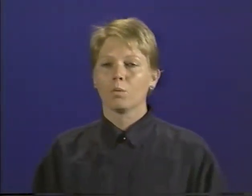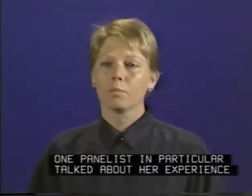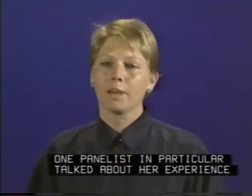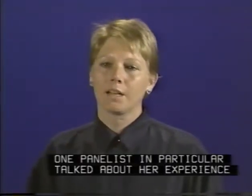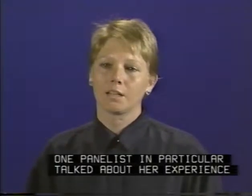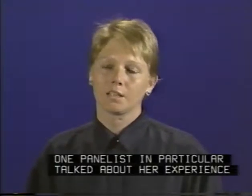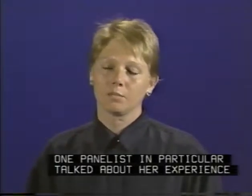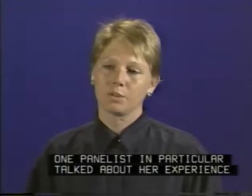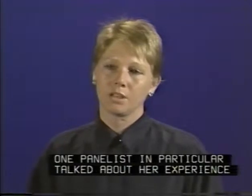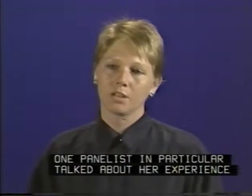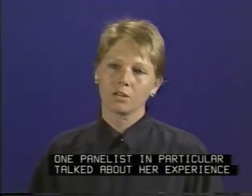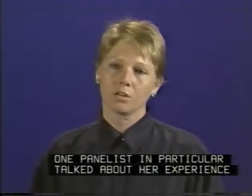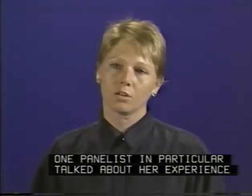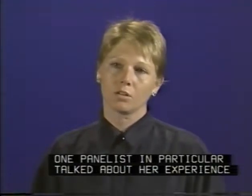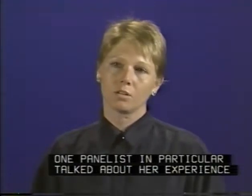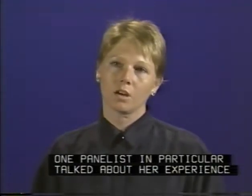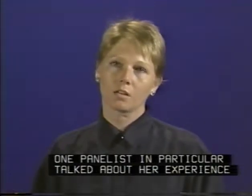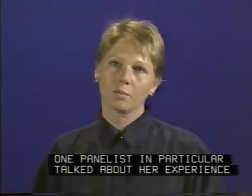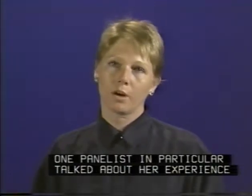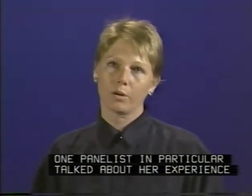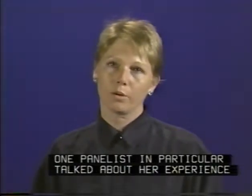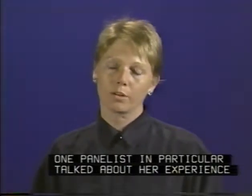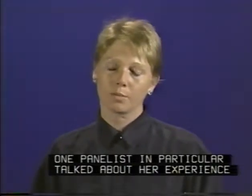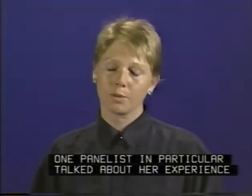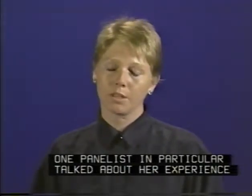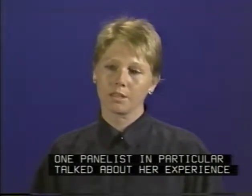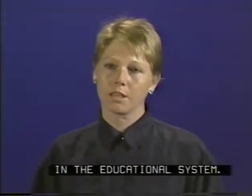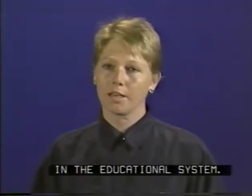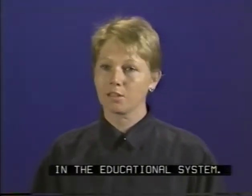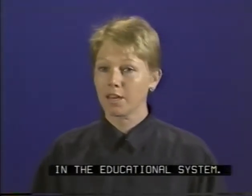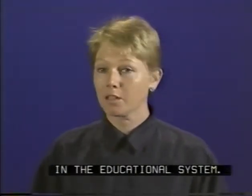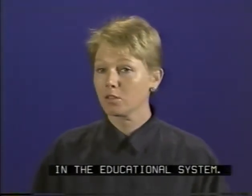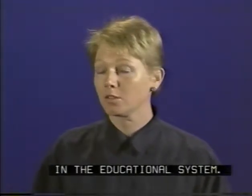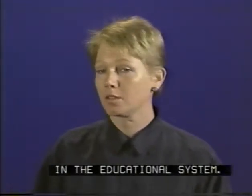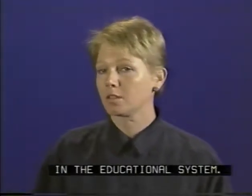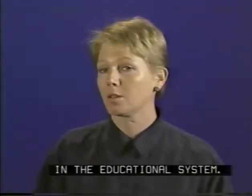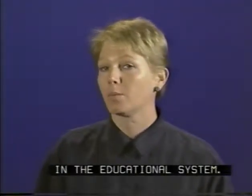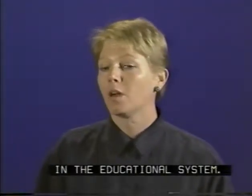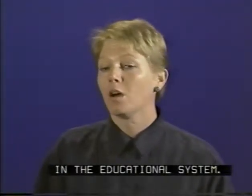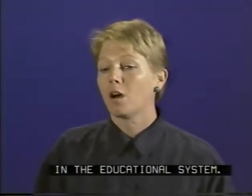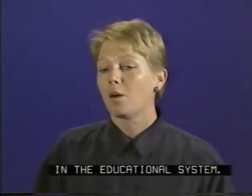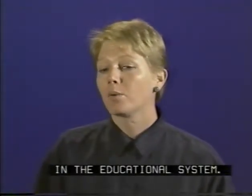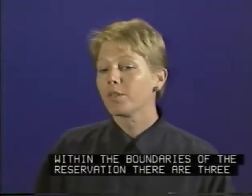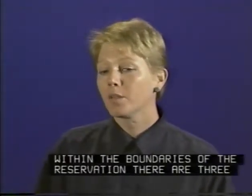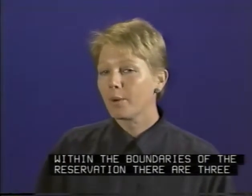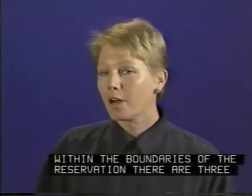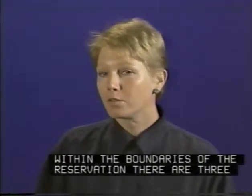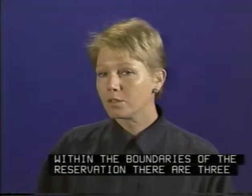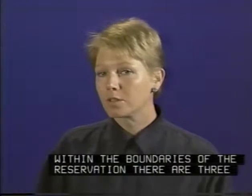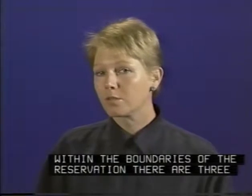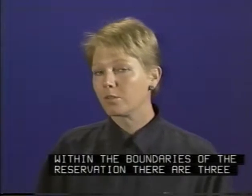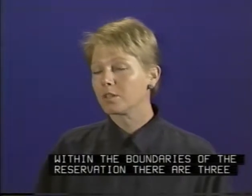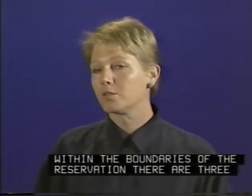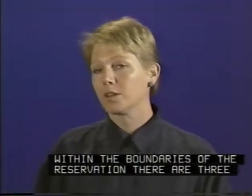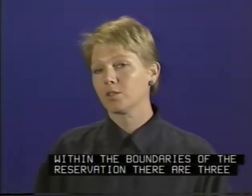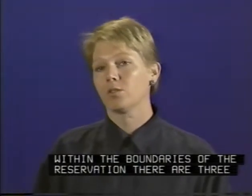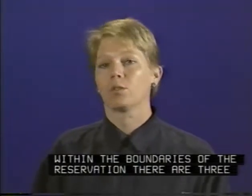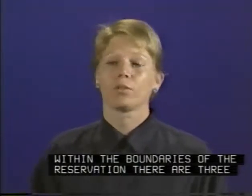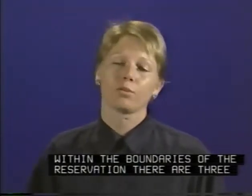One panelist in particular talked about her experience in the educational system. Within the boundaries of the reservation, there are